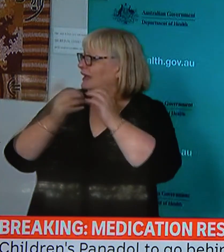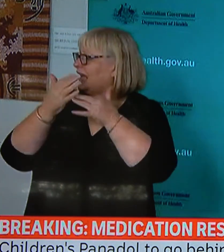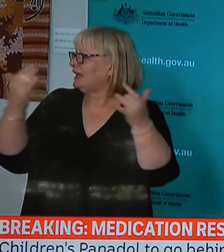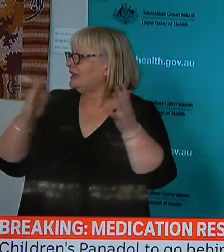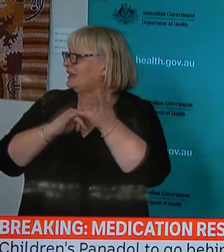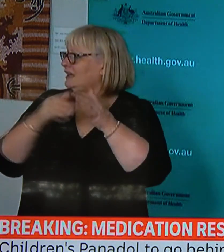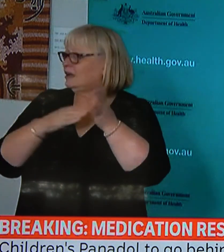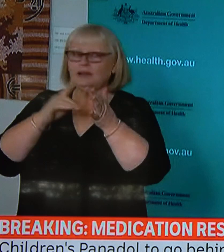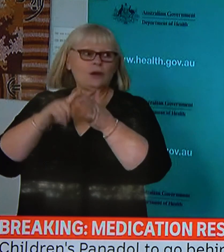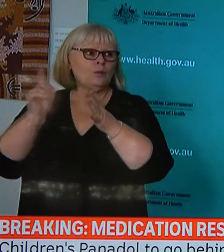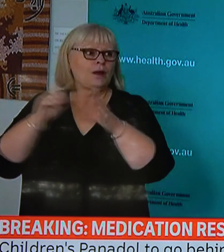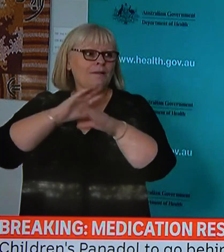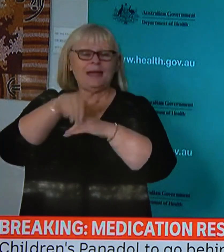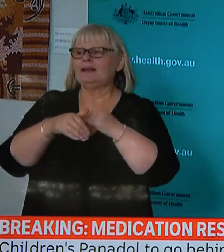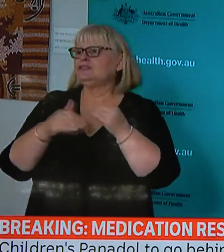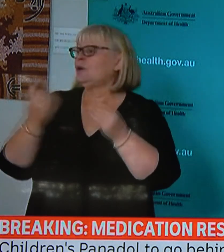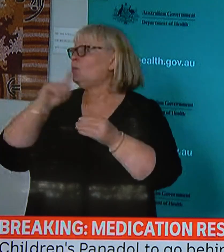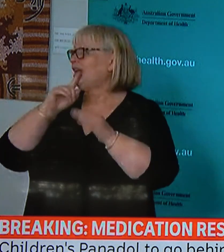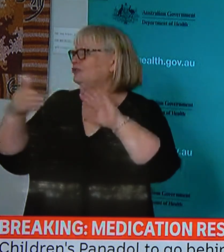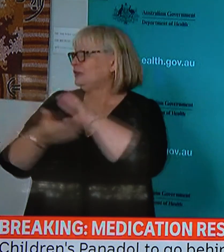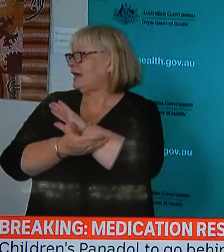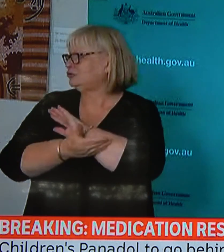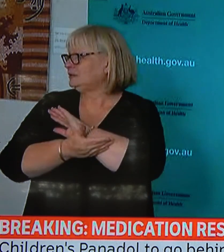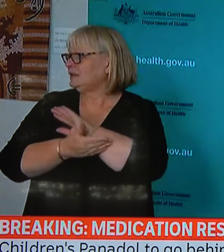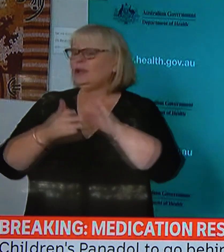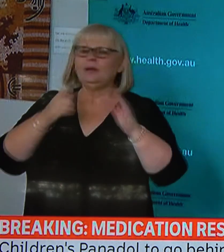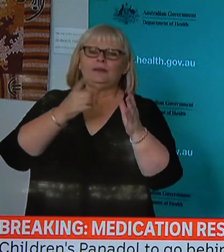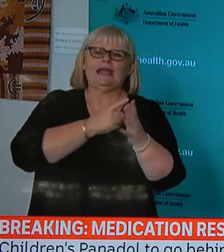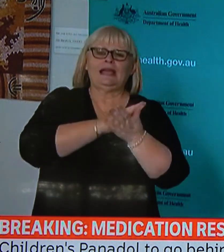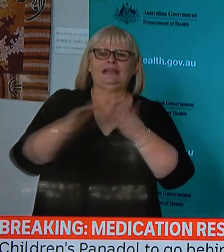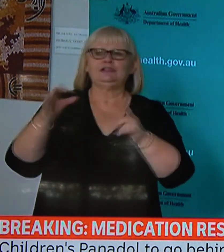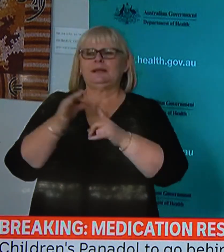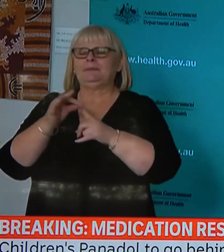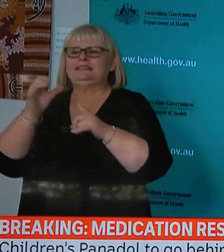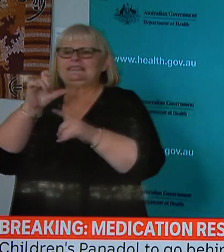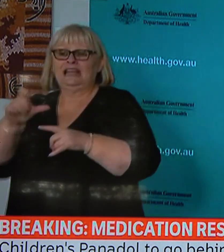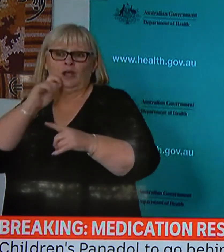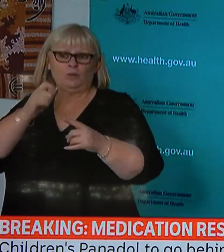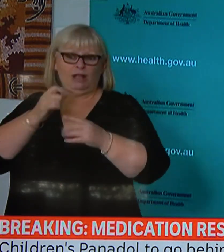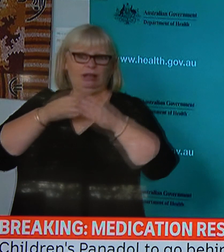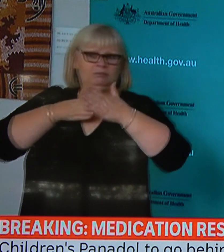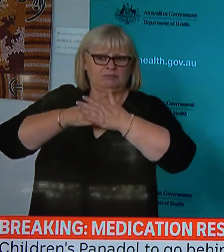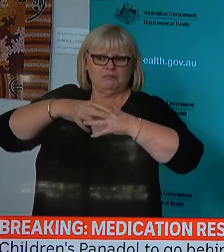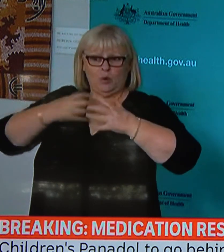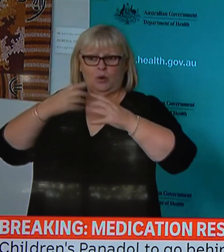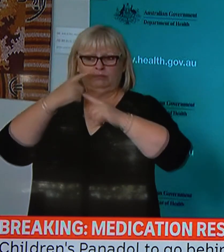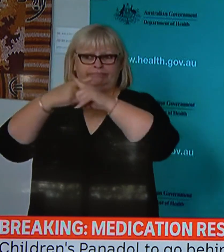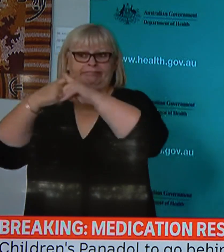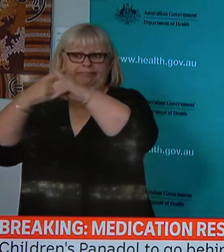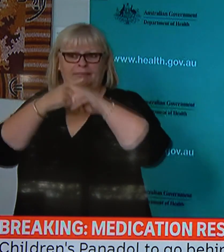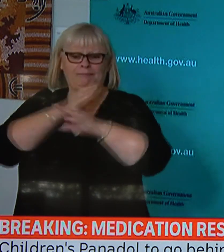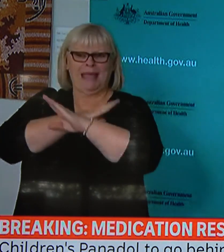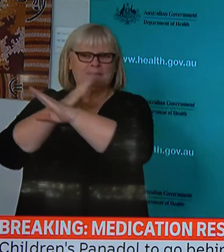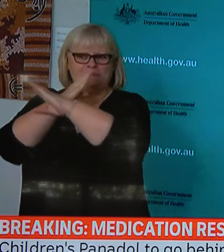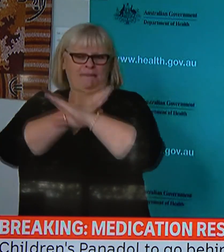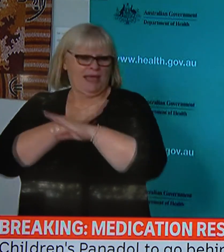about gatherings lower than 100 people? Is the AHPCC considering further restrictions, and when will they be into that?